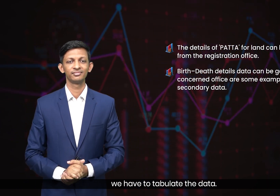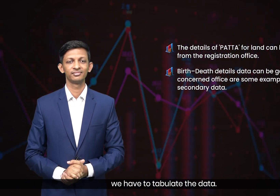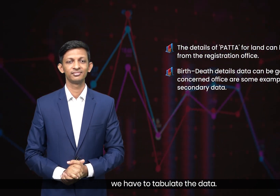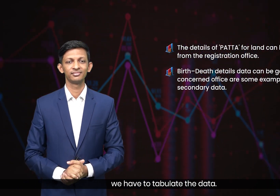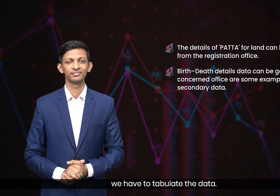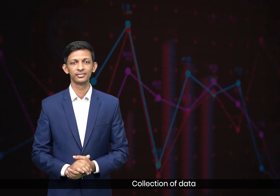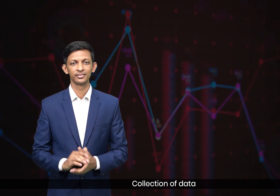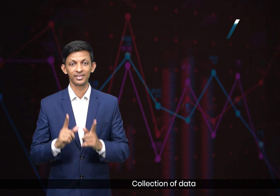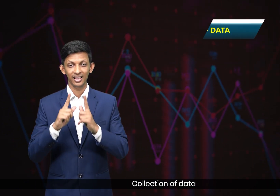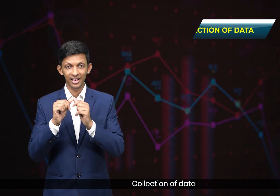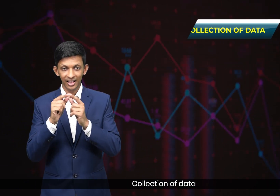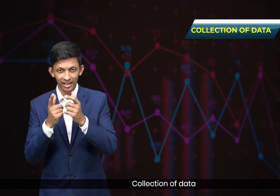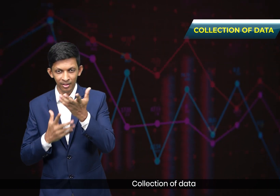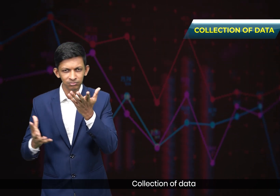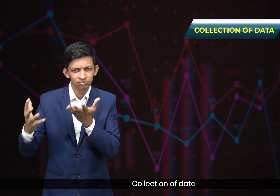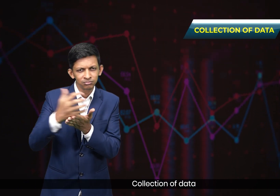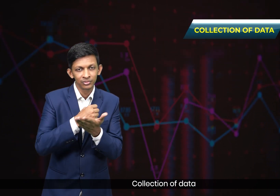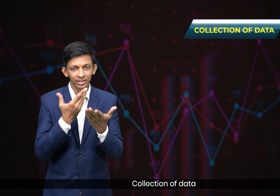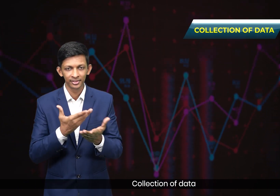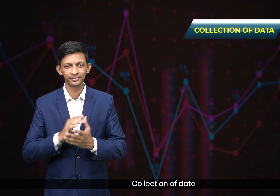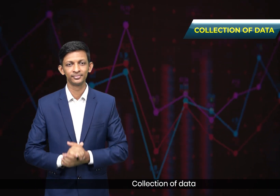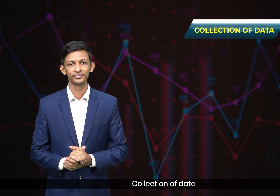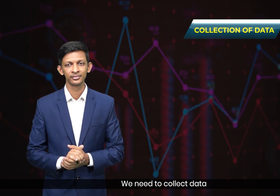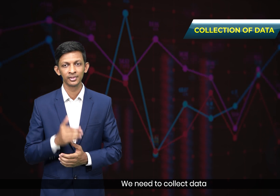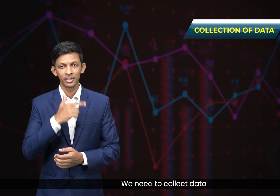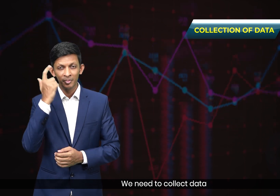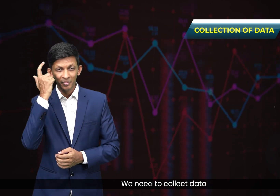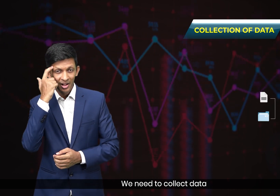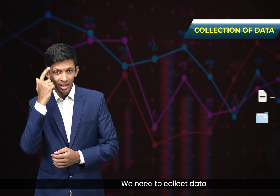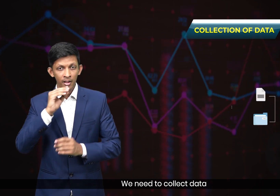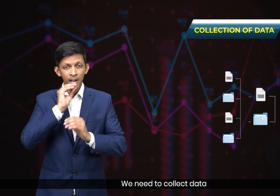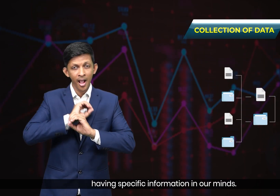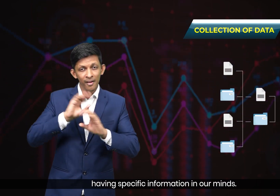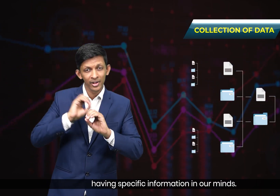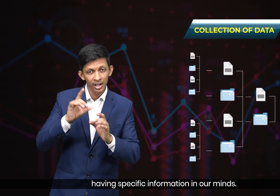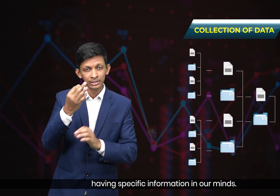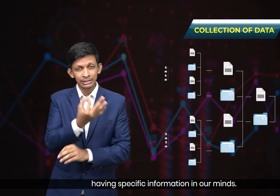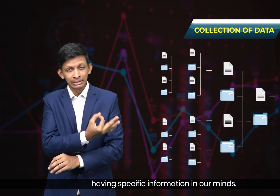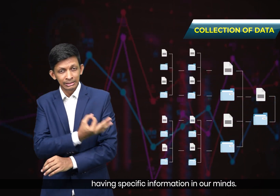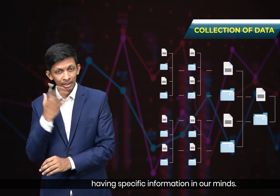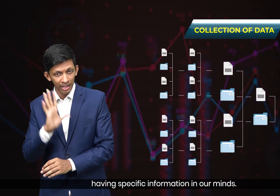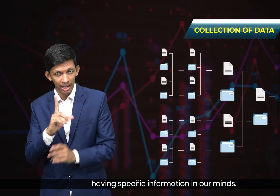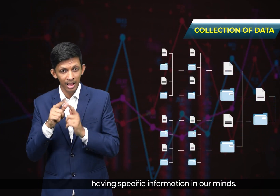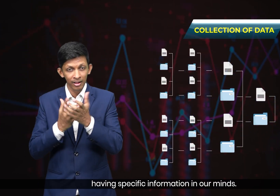the data. Collection of data. We need to collect data having specific information in our